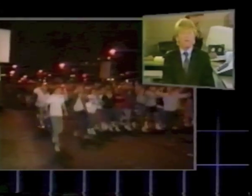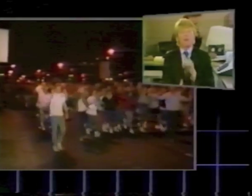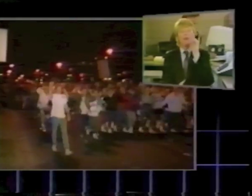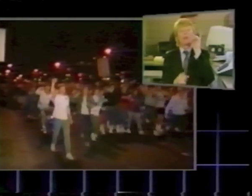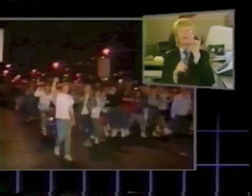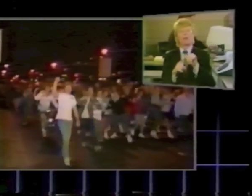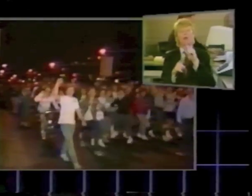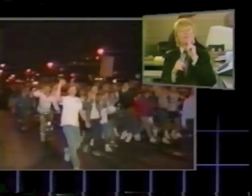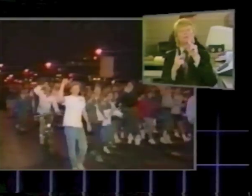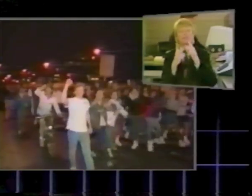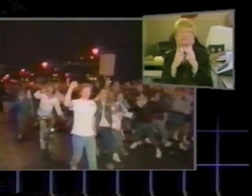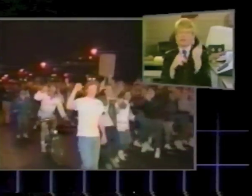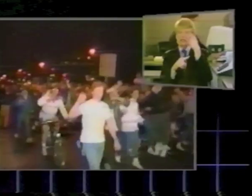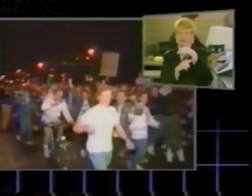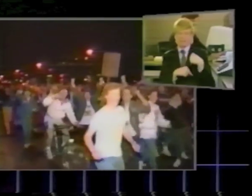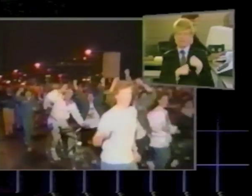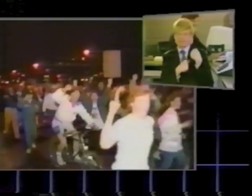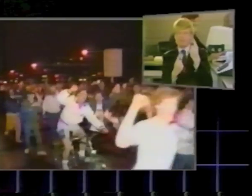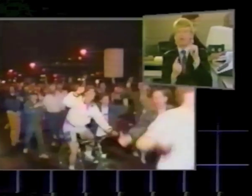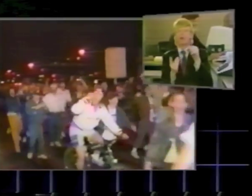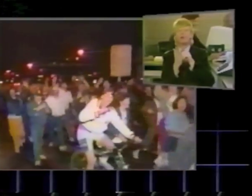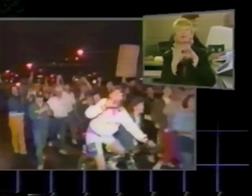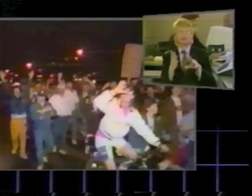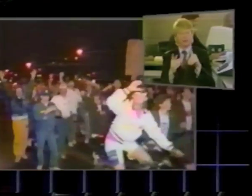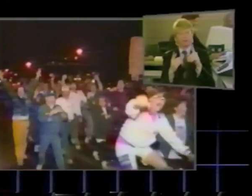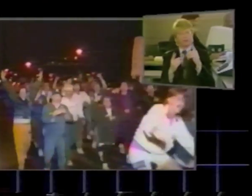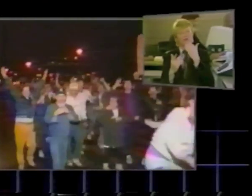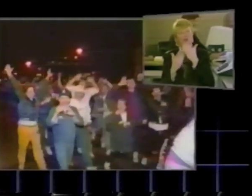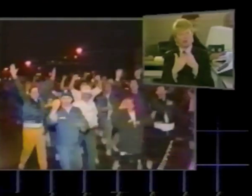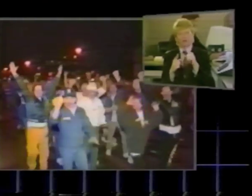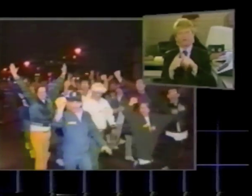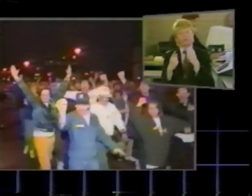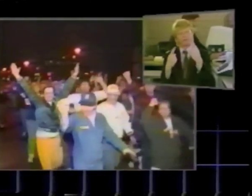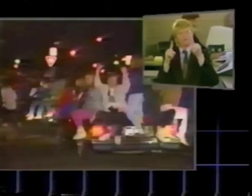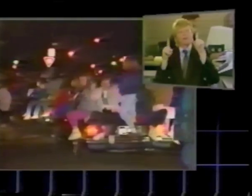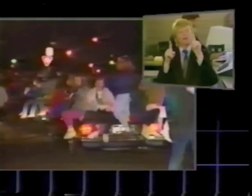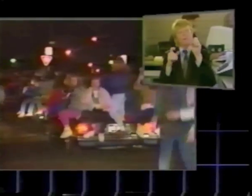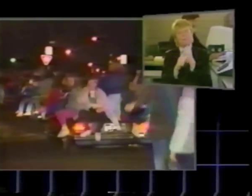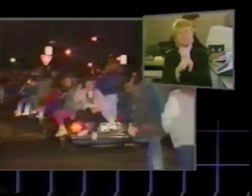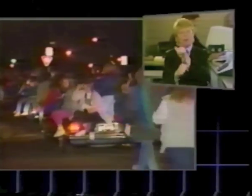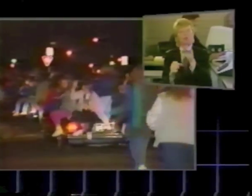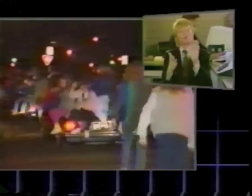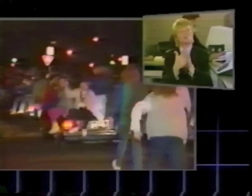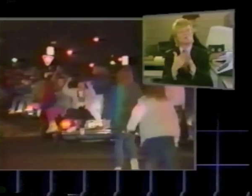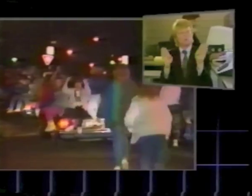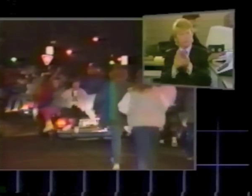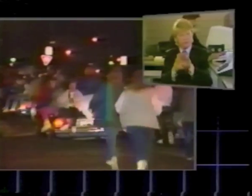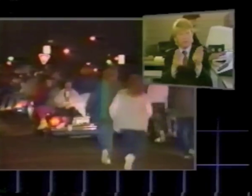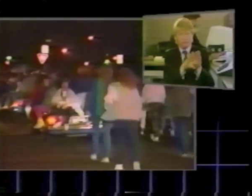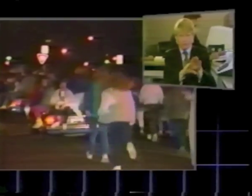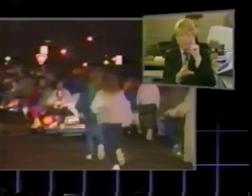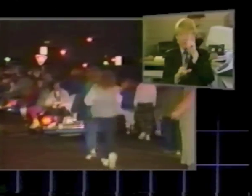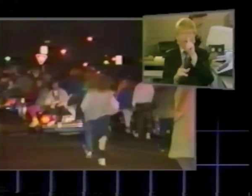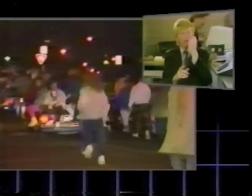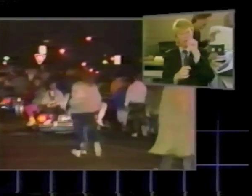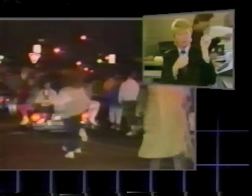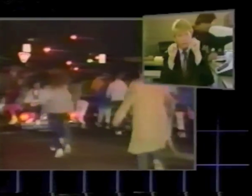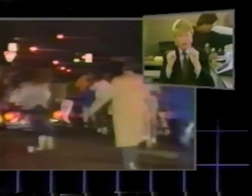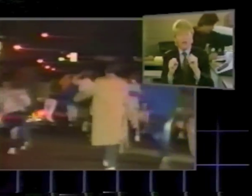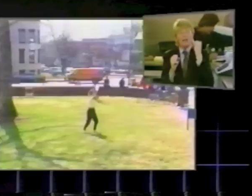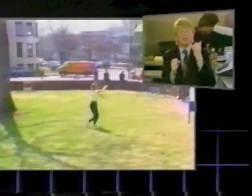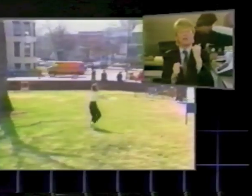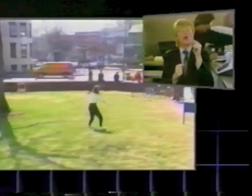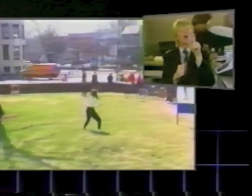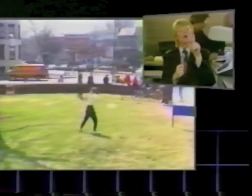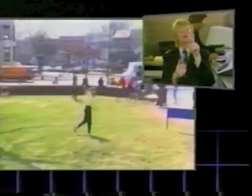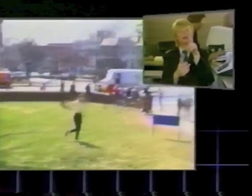This was the second day the students succeeded in shutting down the school in peaceful protest. Although university officials tried to hold classes